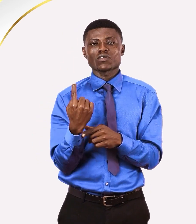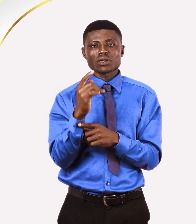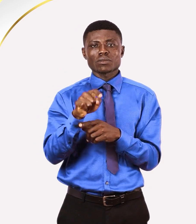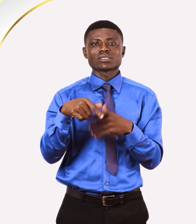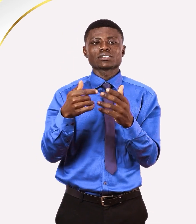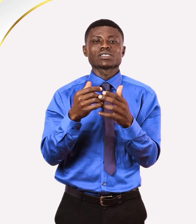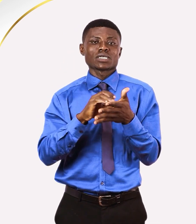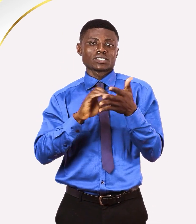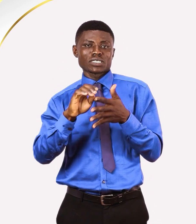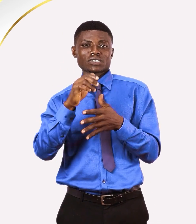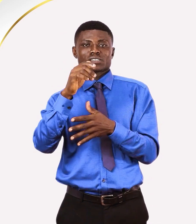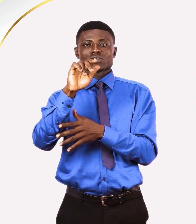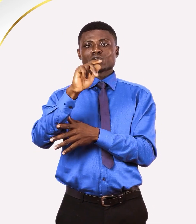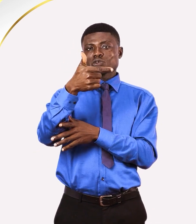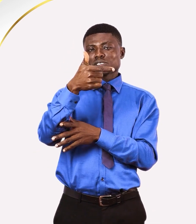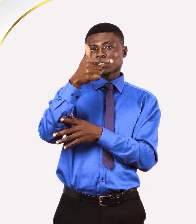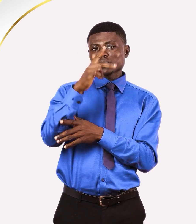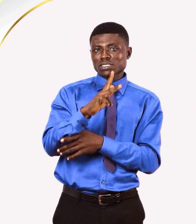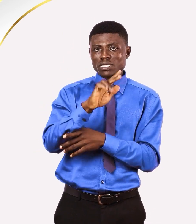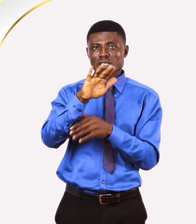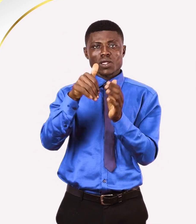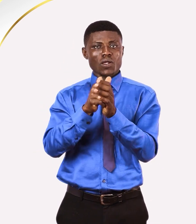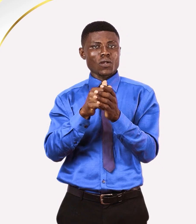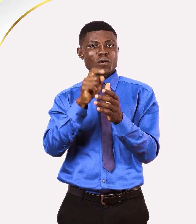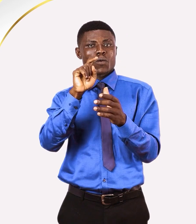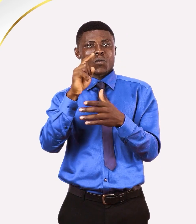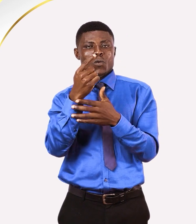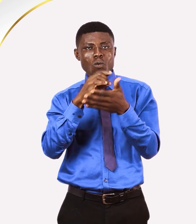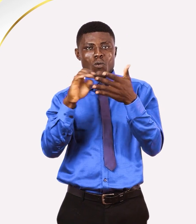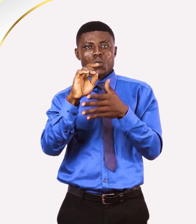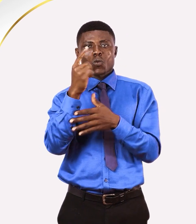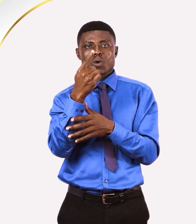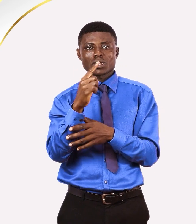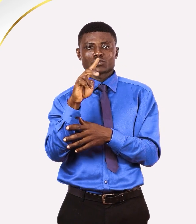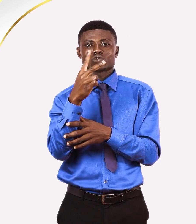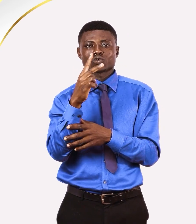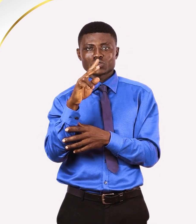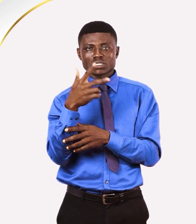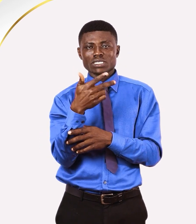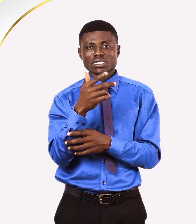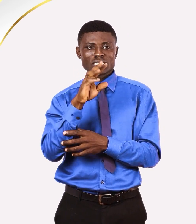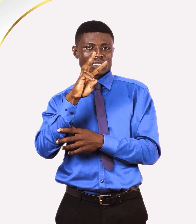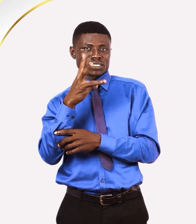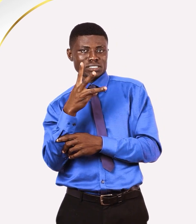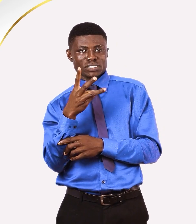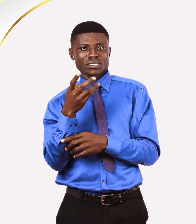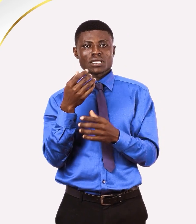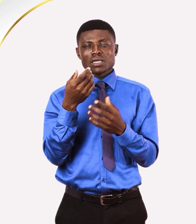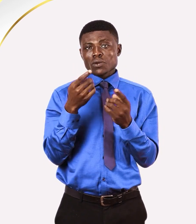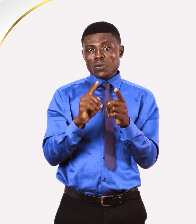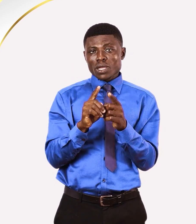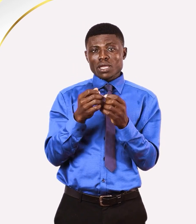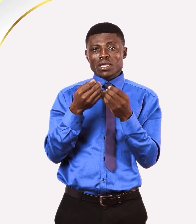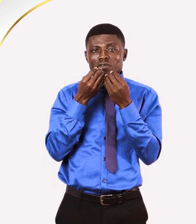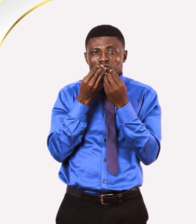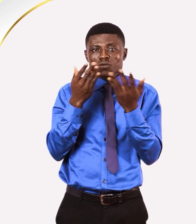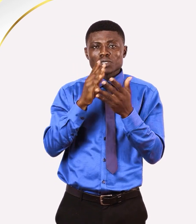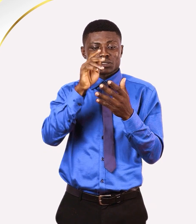giving only part. Section 23, subsection 1, 2, 3, 6. Where